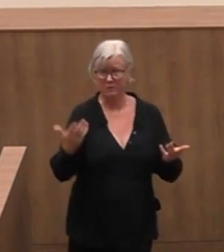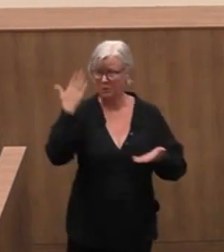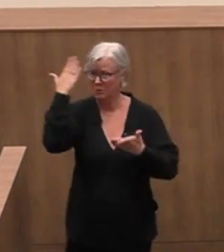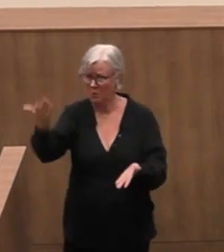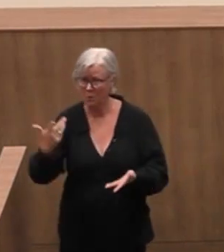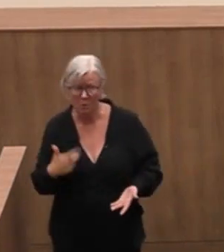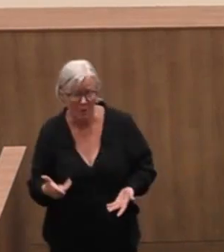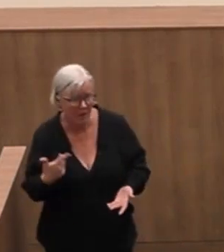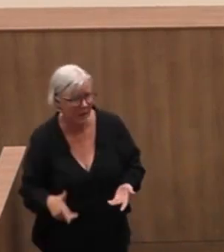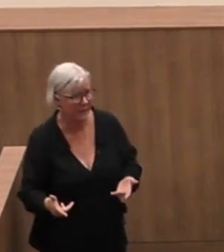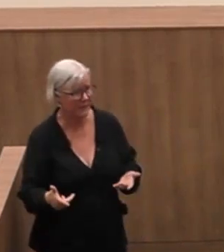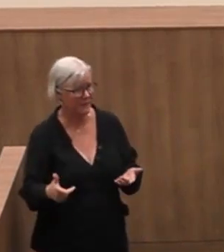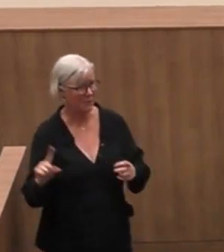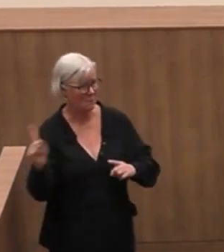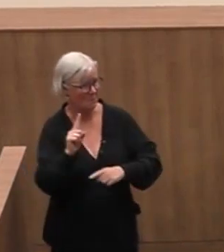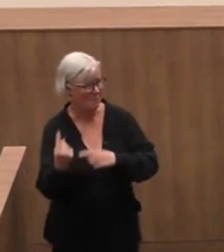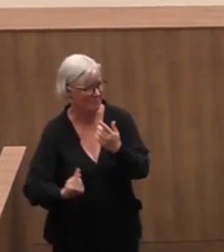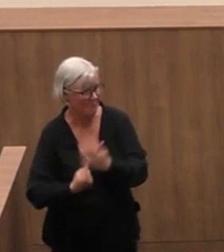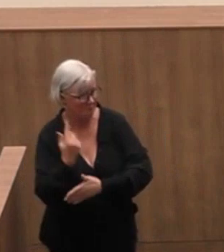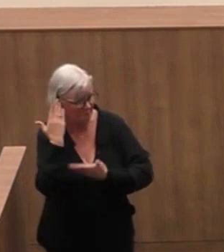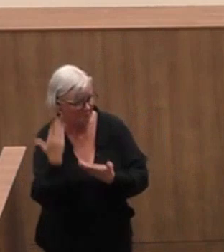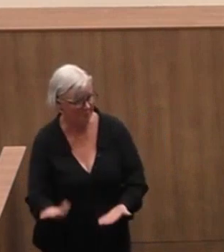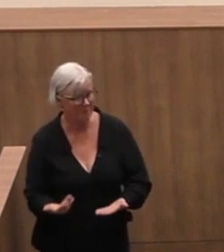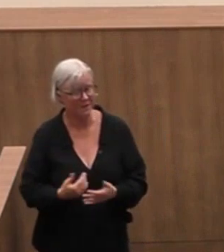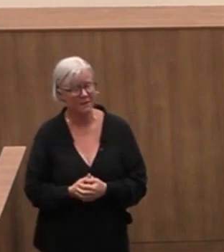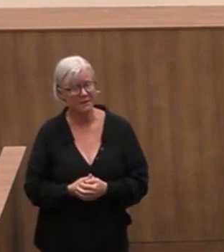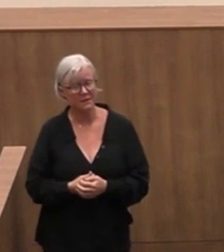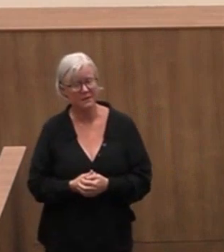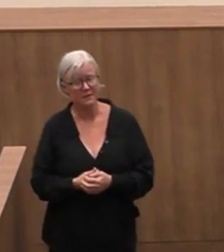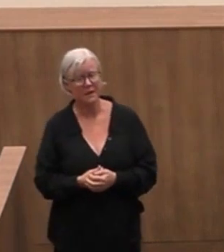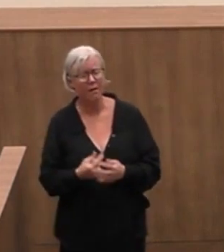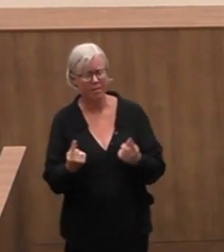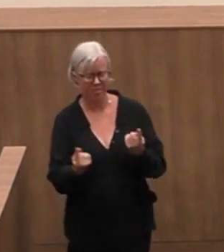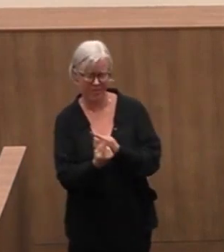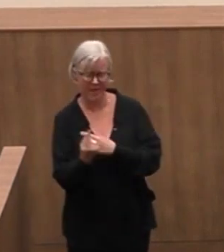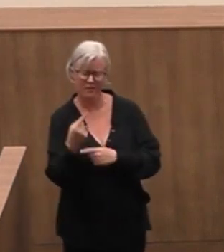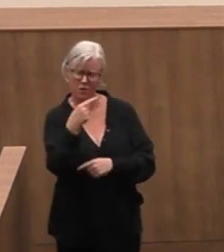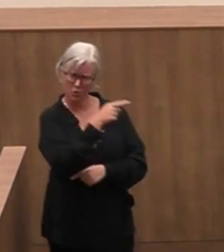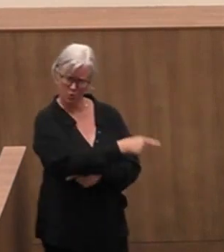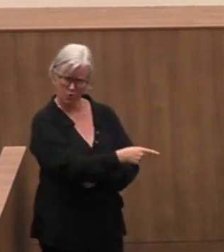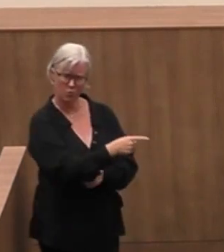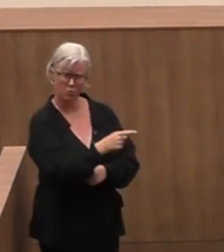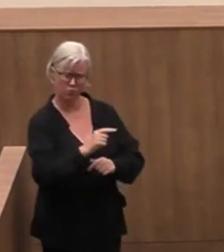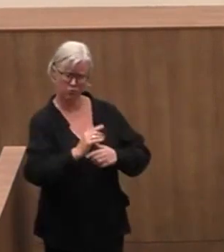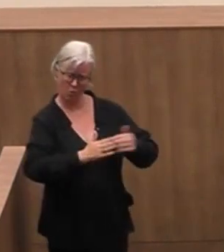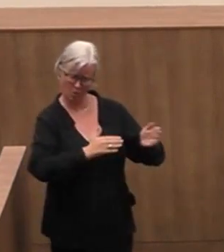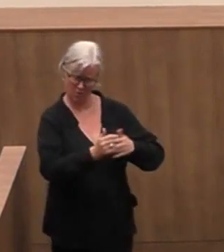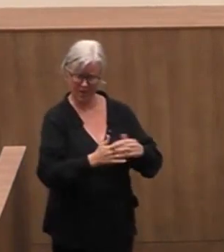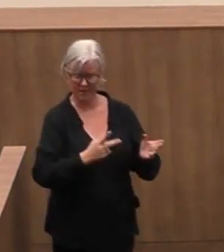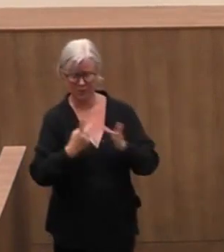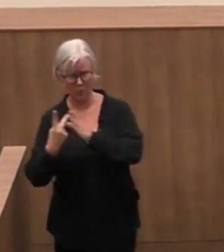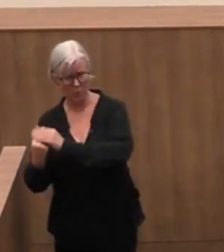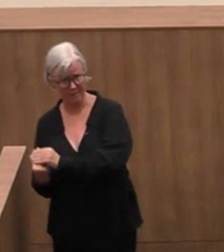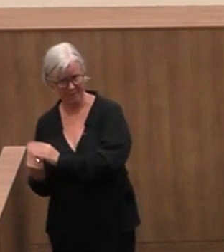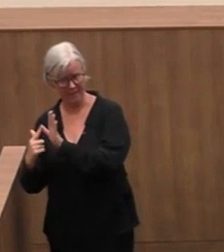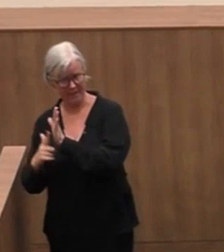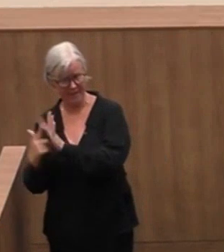sometimes. And there's some things that you've done with Alex's support and the support of